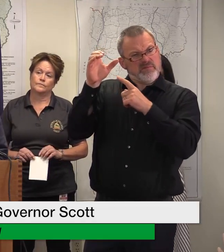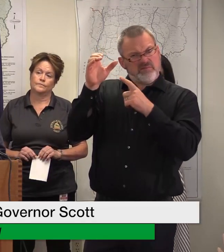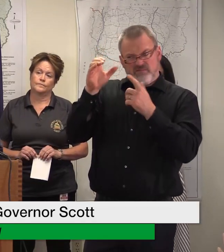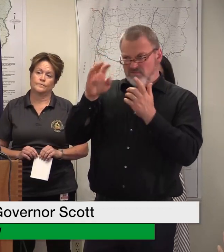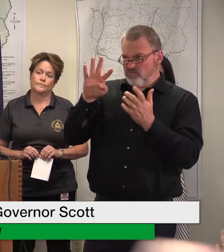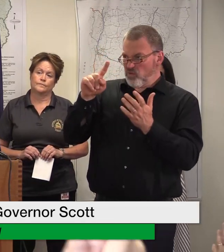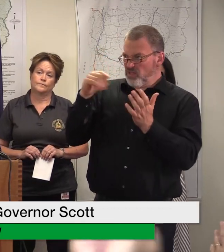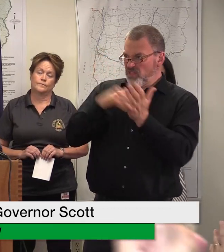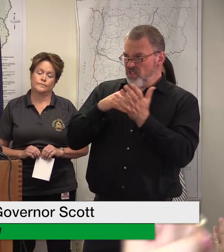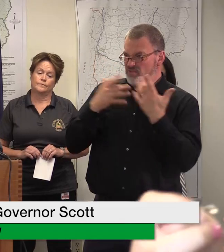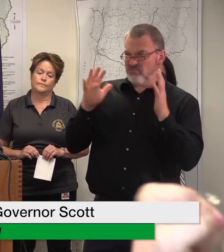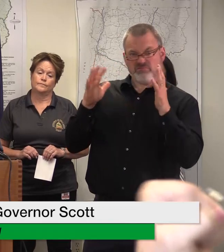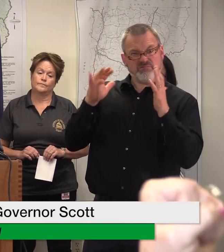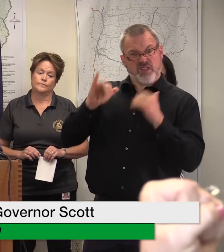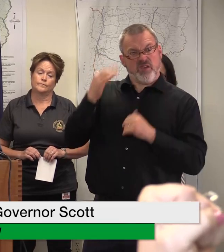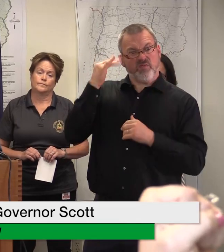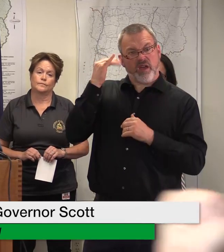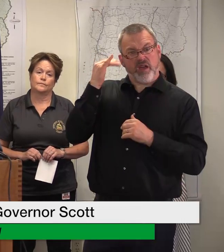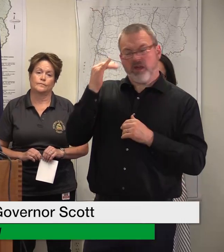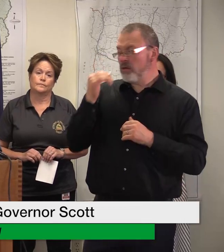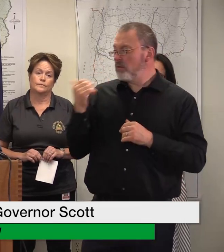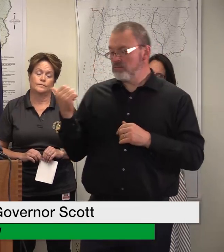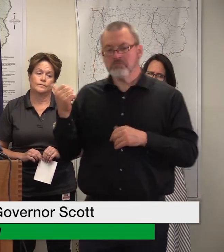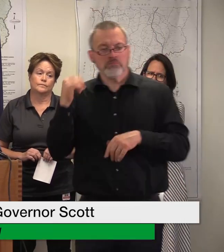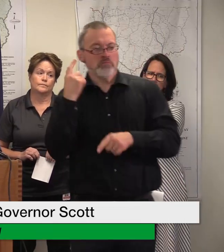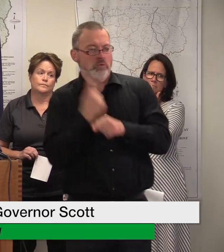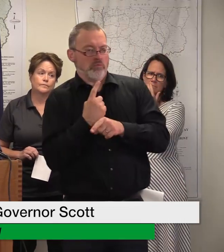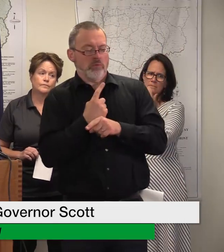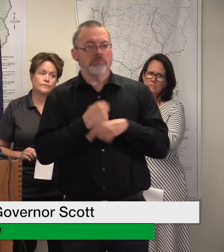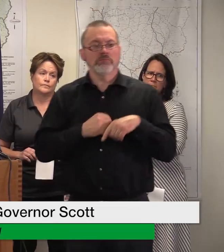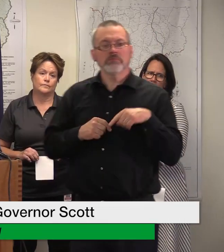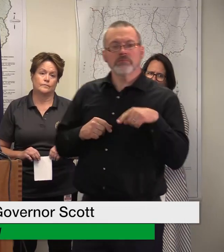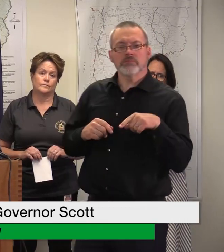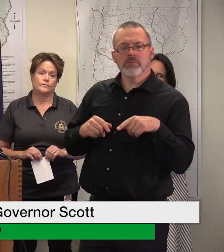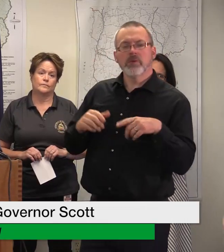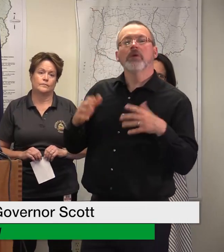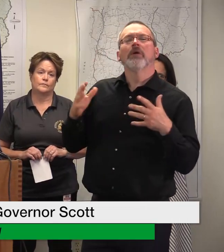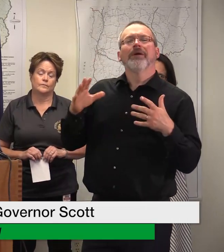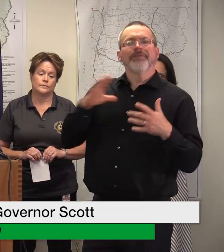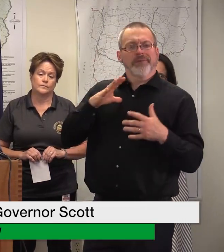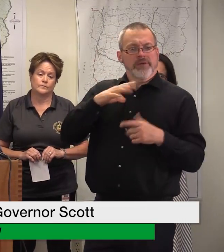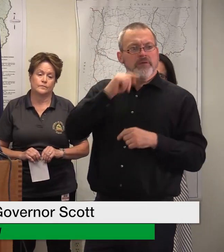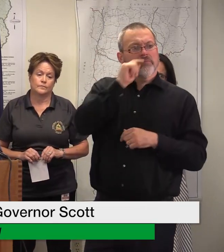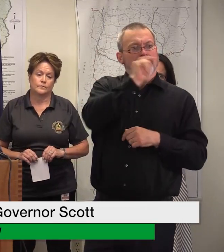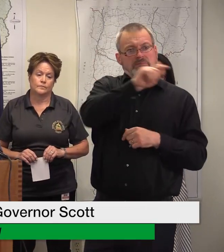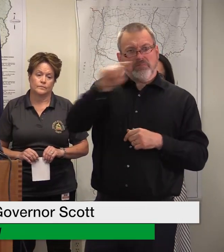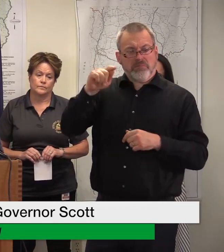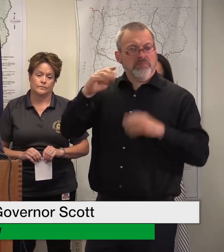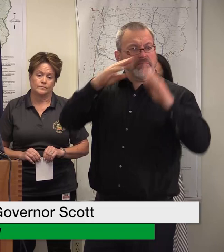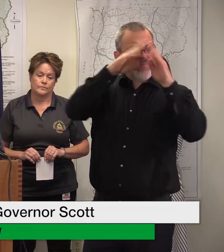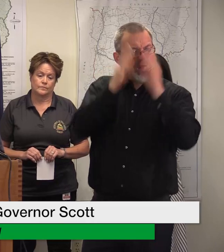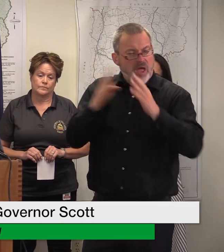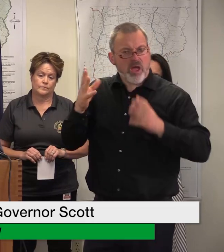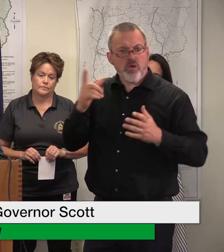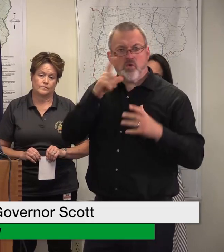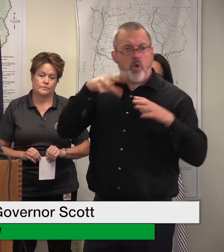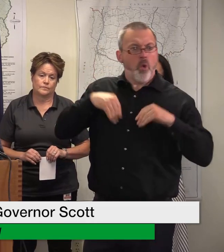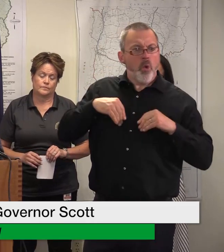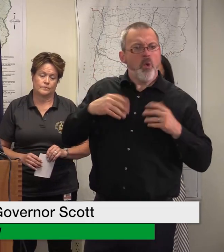sir. So just so people know, for homeowners who have suffered enormous